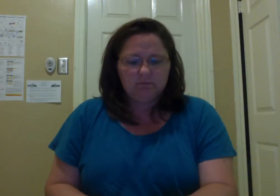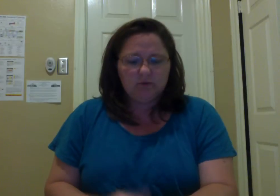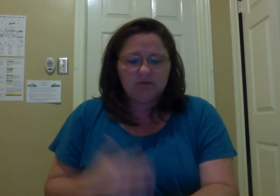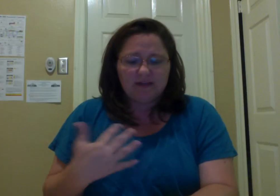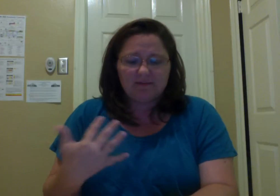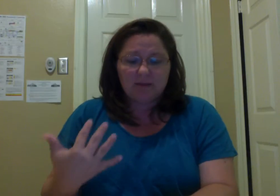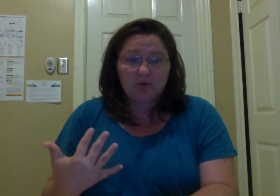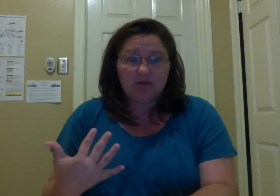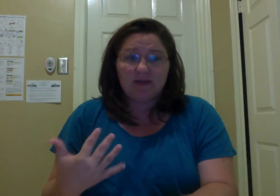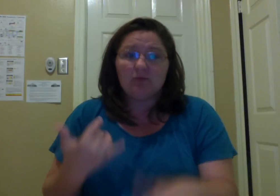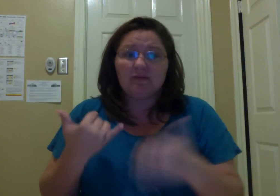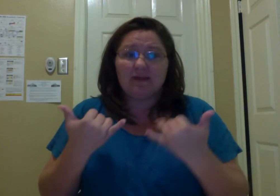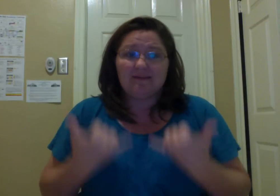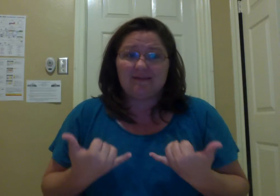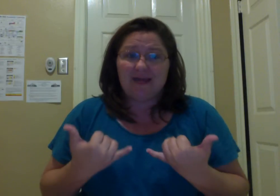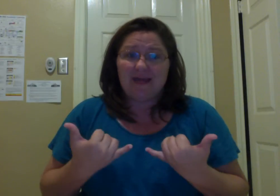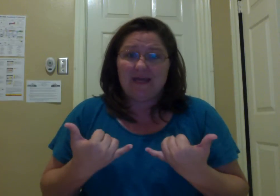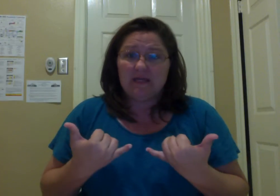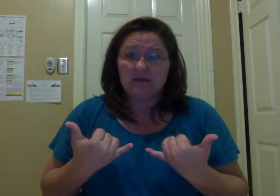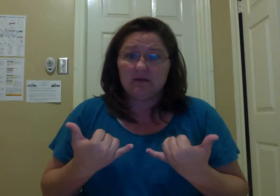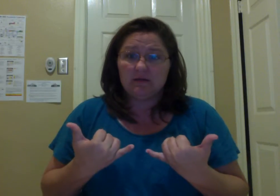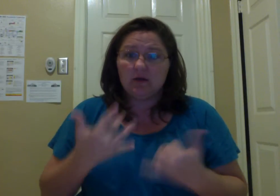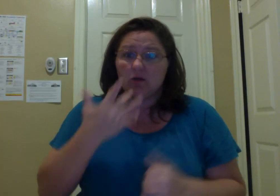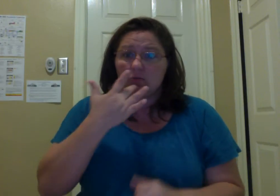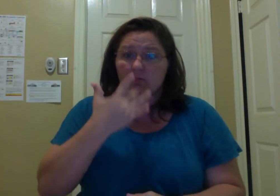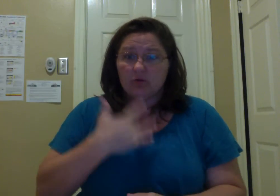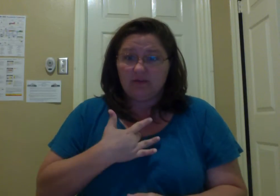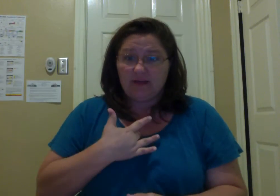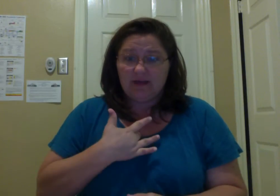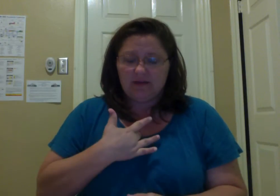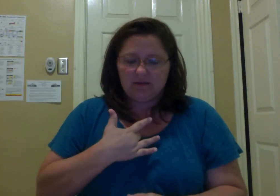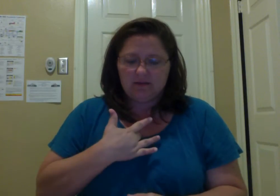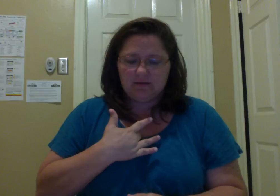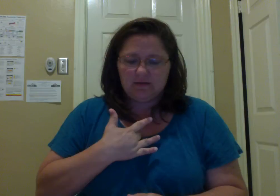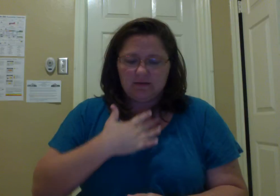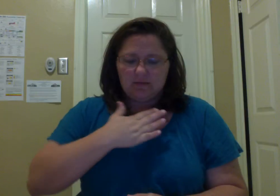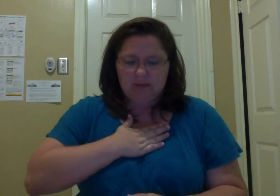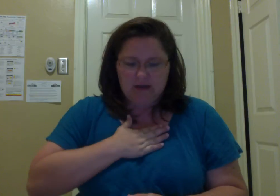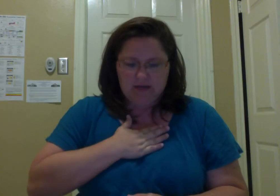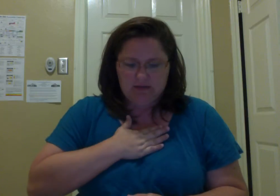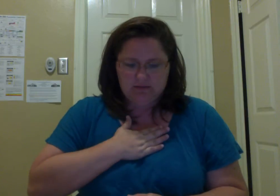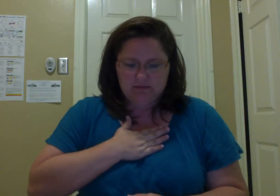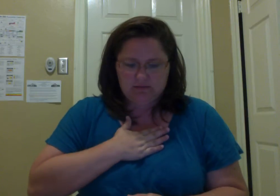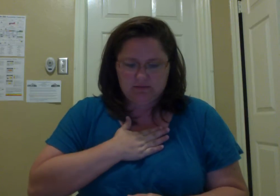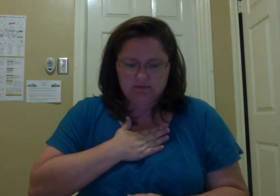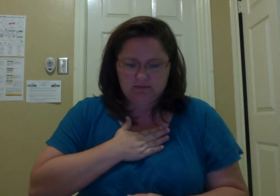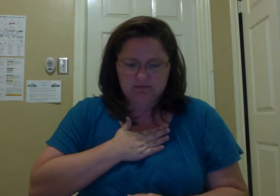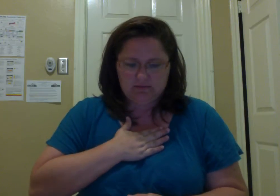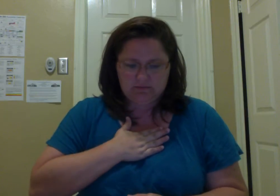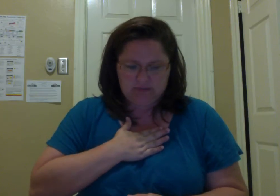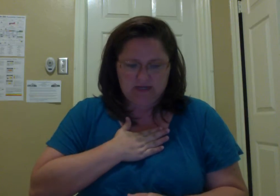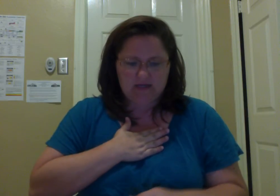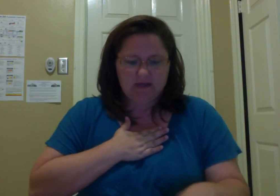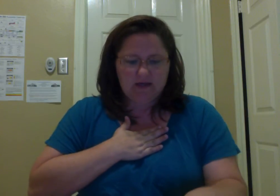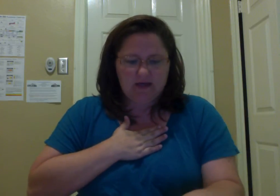you say it's my birthday, you would say today, birthday, my. Okay,